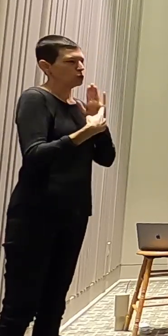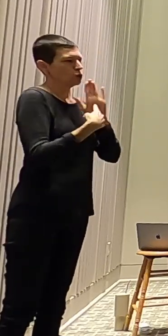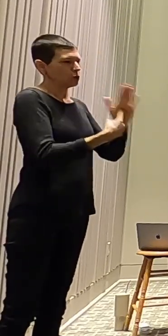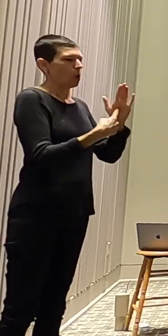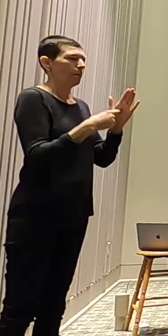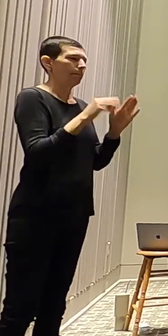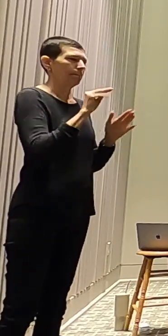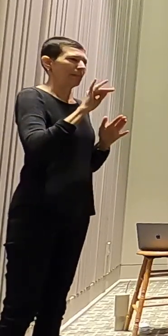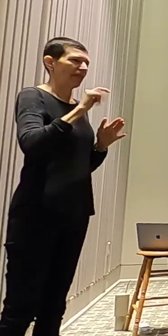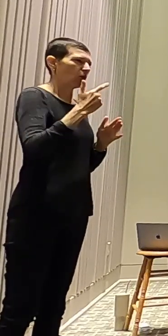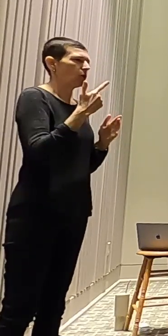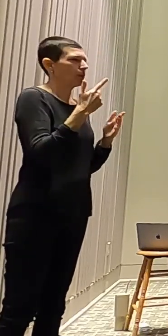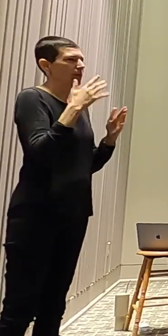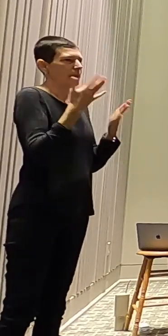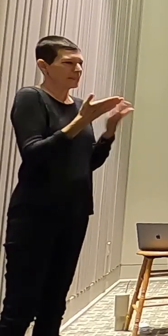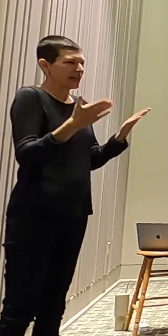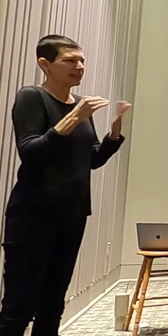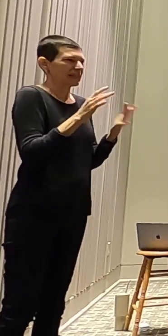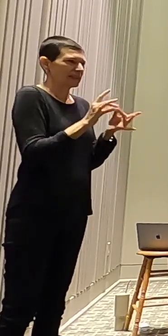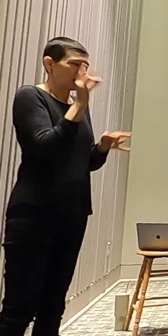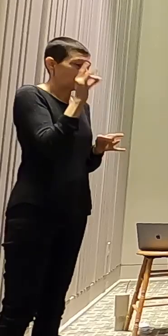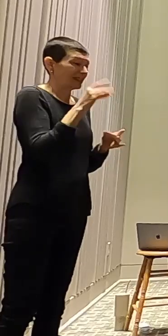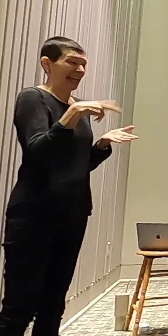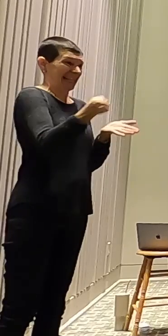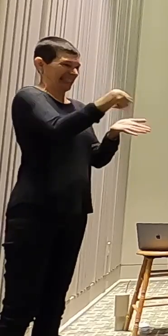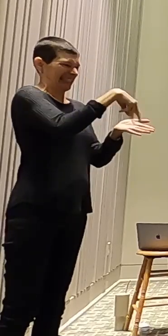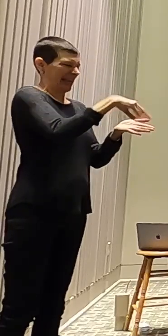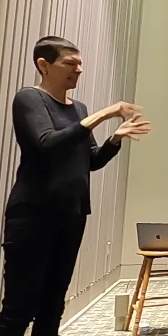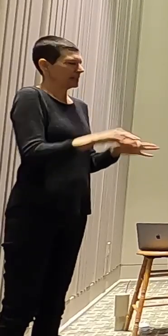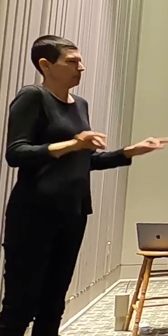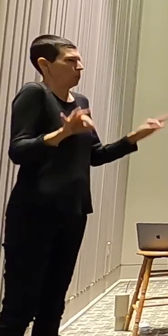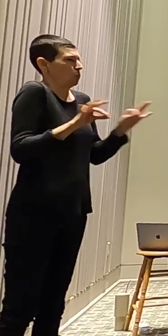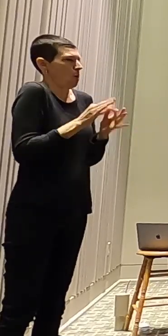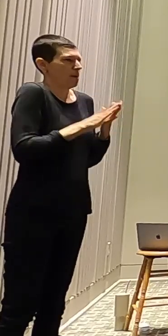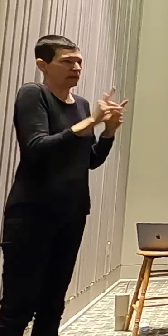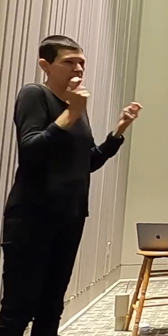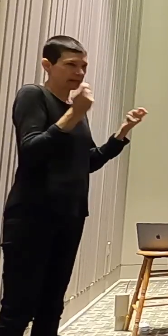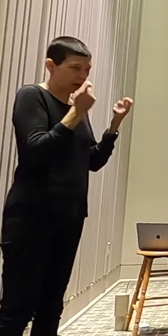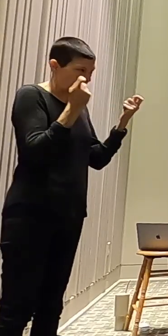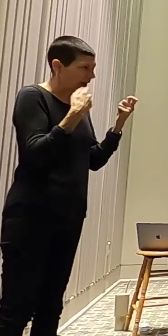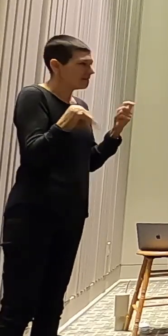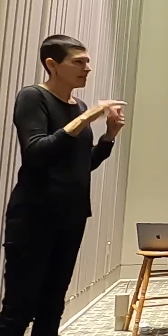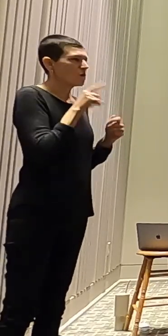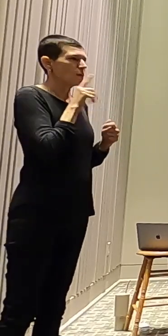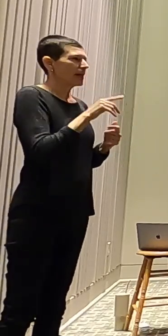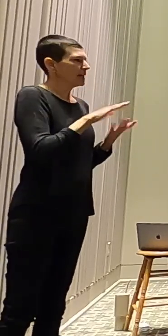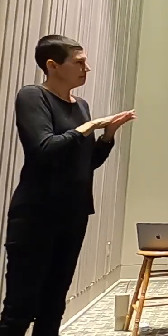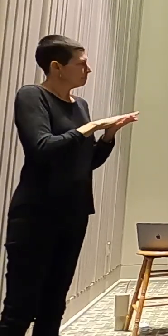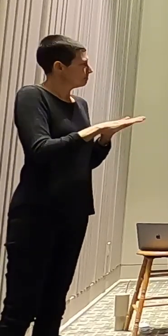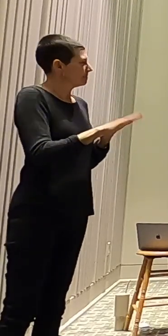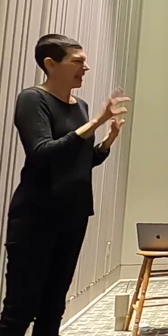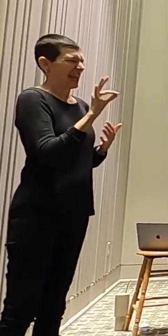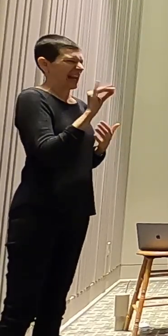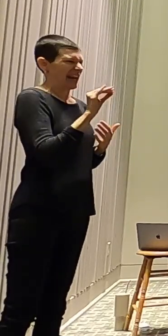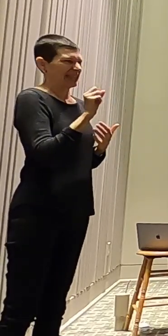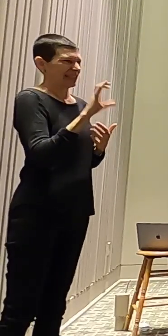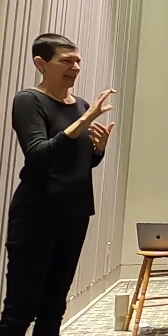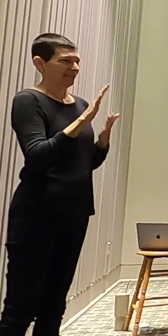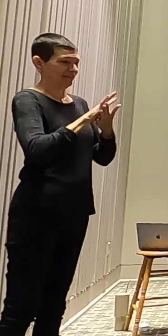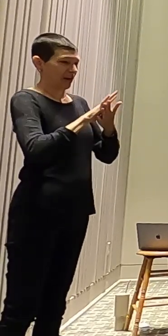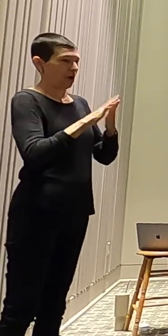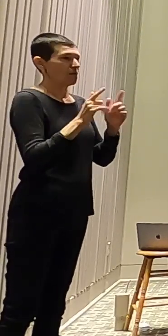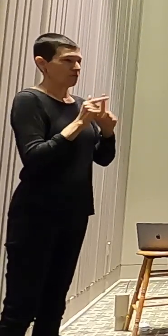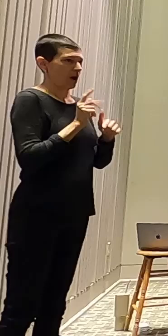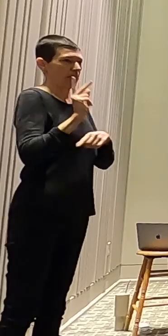they dance. Dance is one of the most important aspects of the ceremony. So I found a really nice 90-second video from